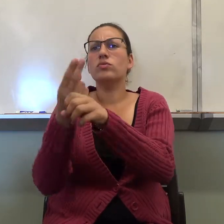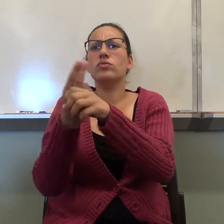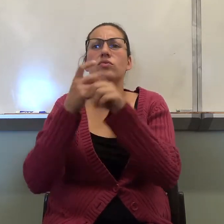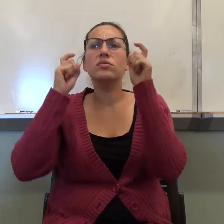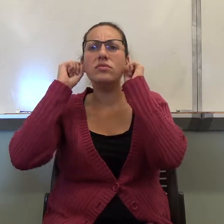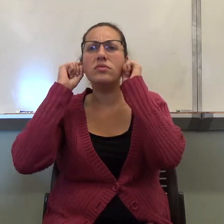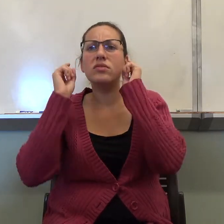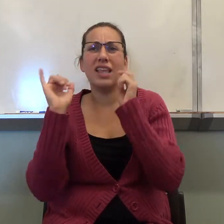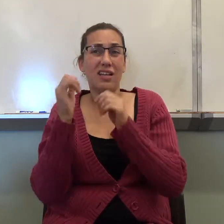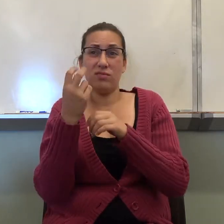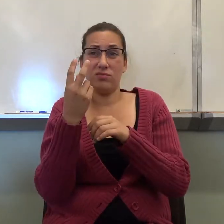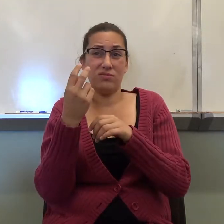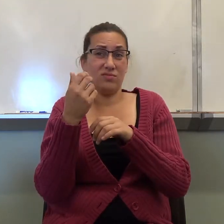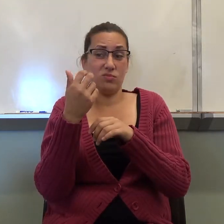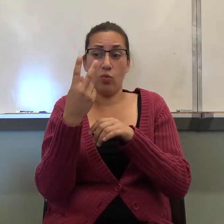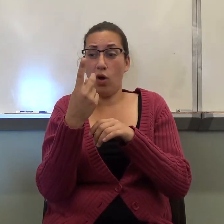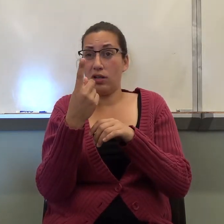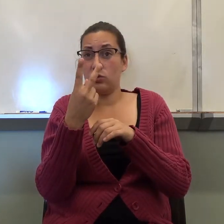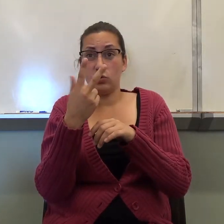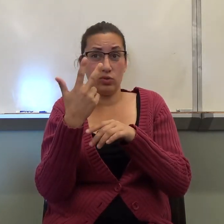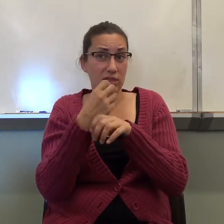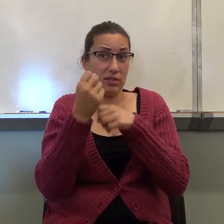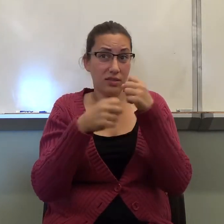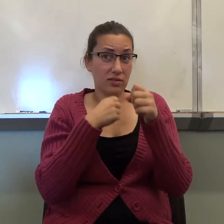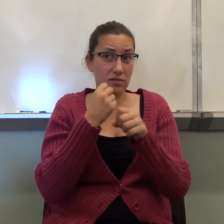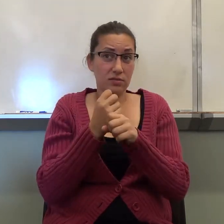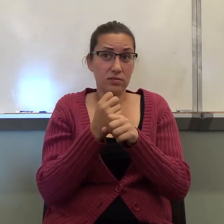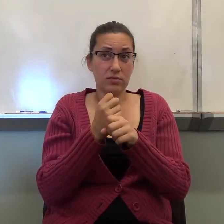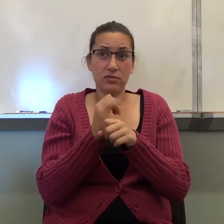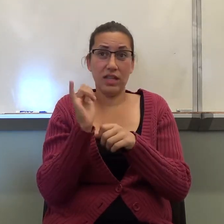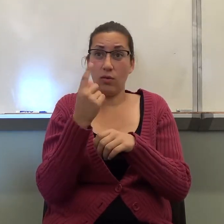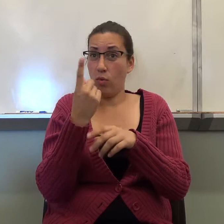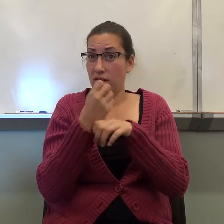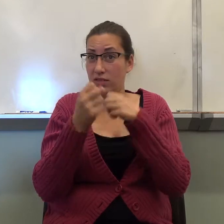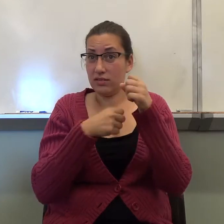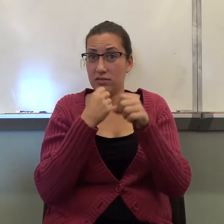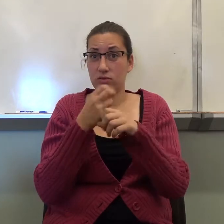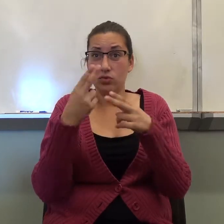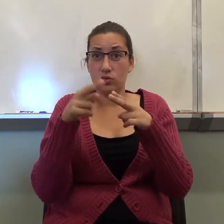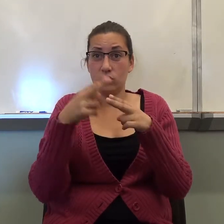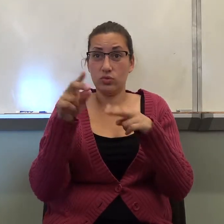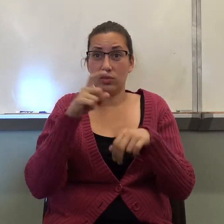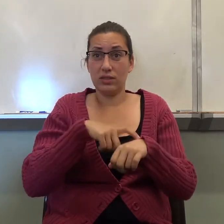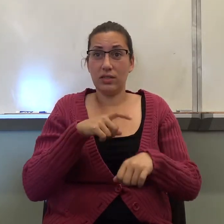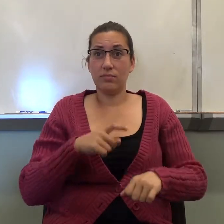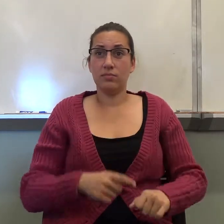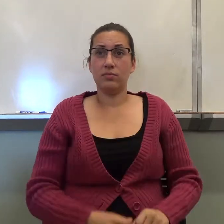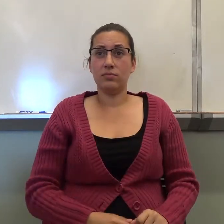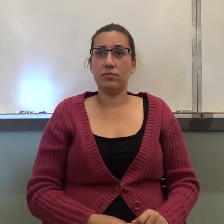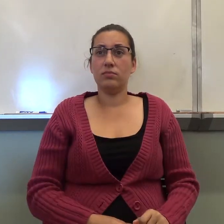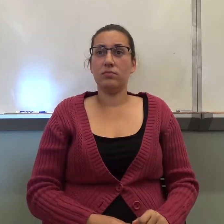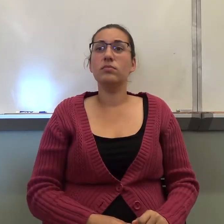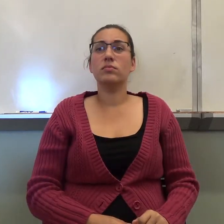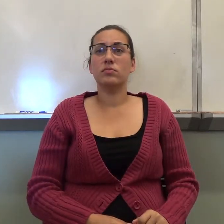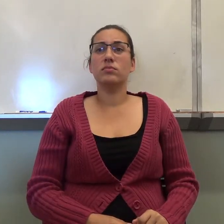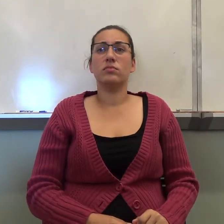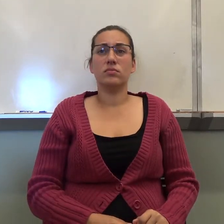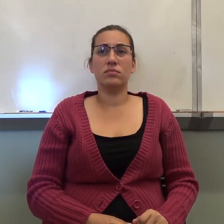means simply change places, change the order of things. And that's fine for addition and multiplication. Then we also